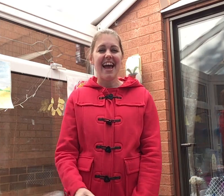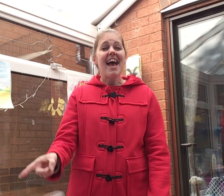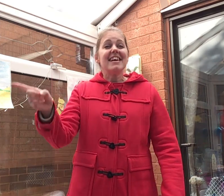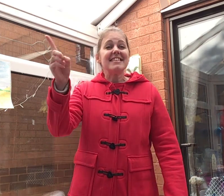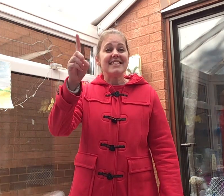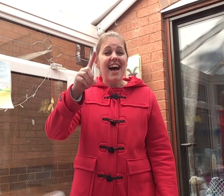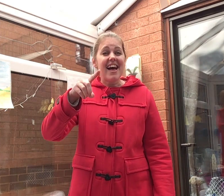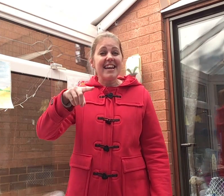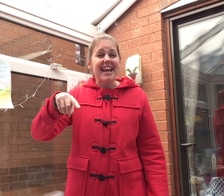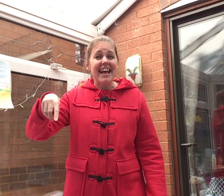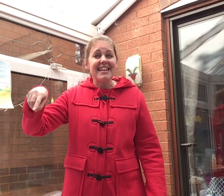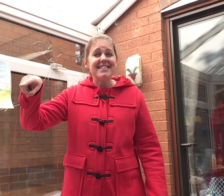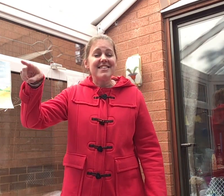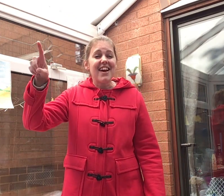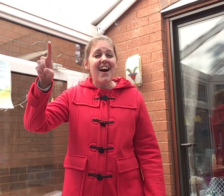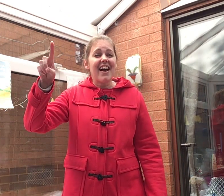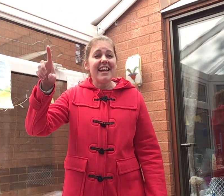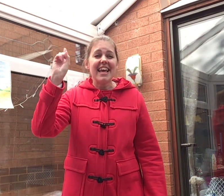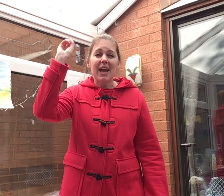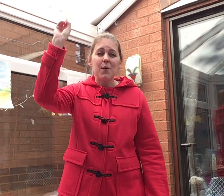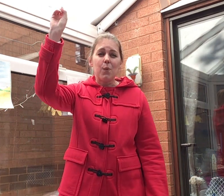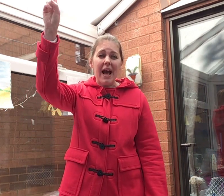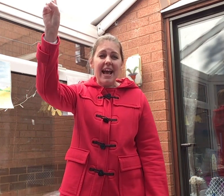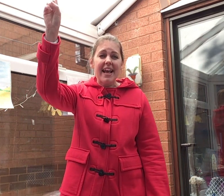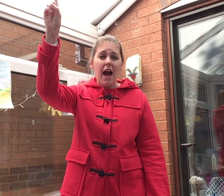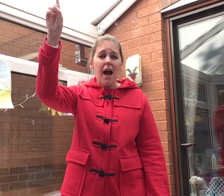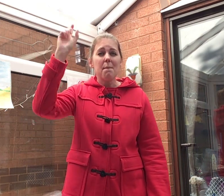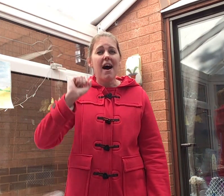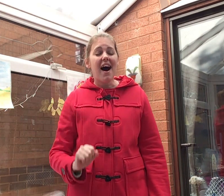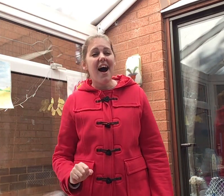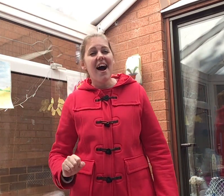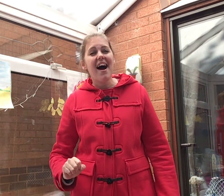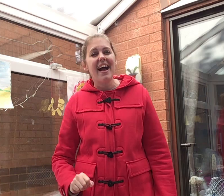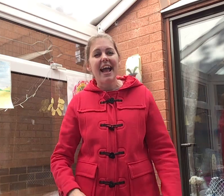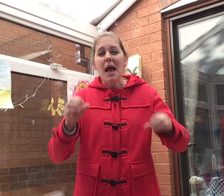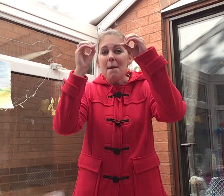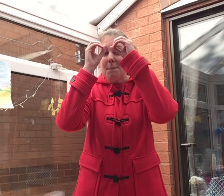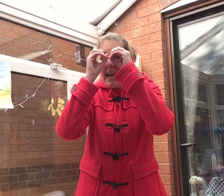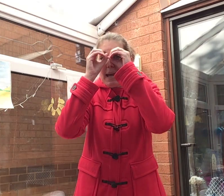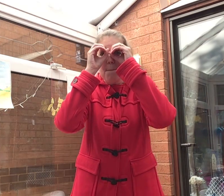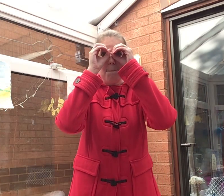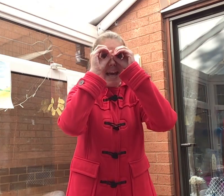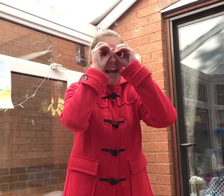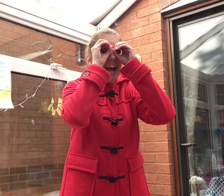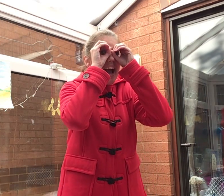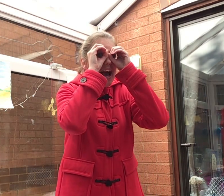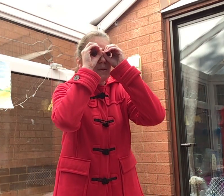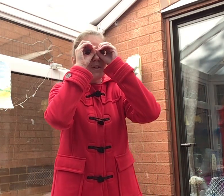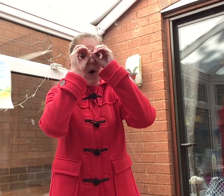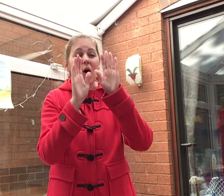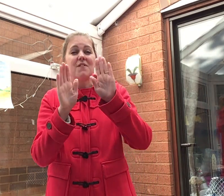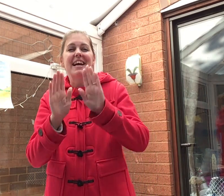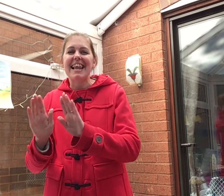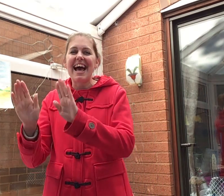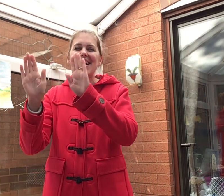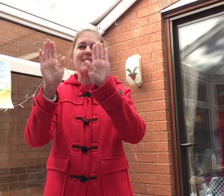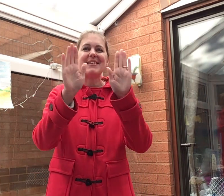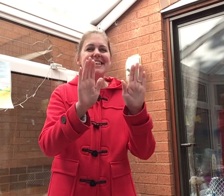Sun is shining way up high, peeping out of a cloudy